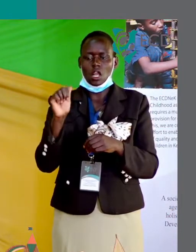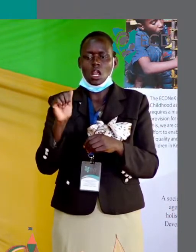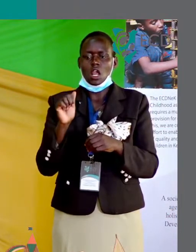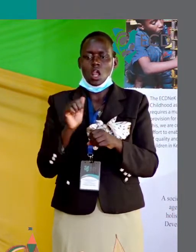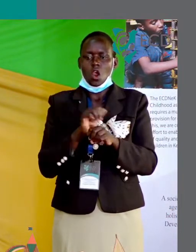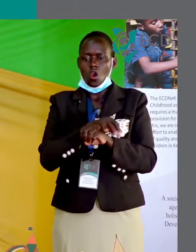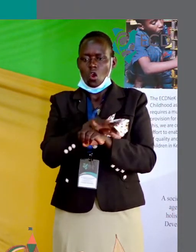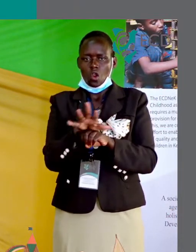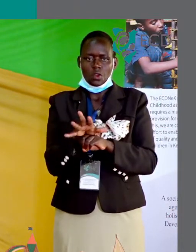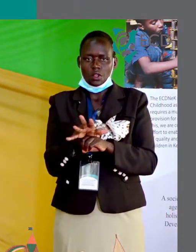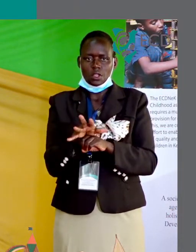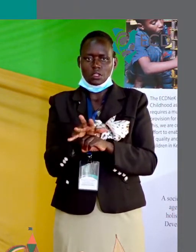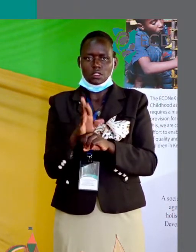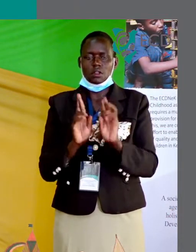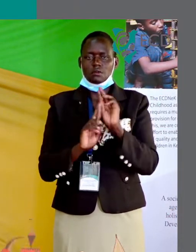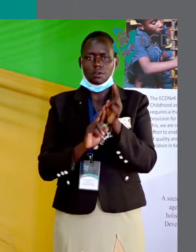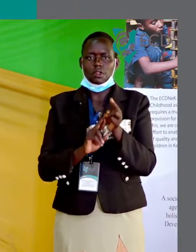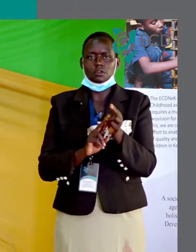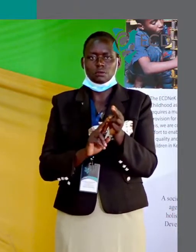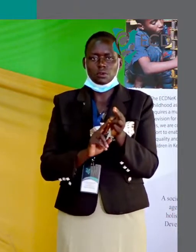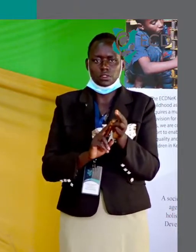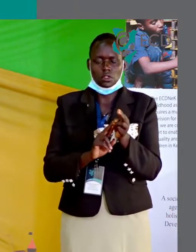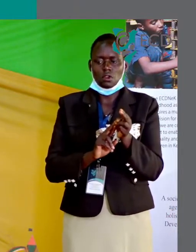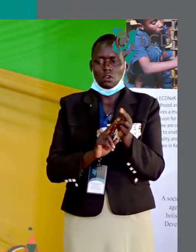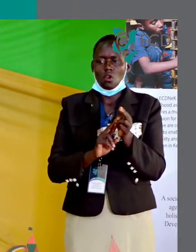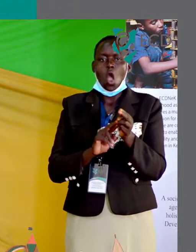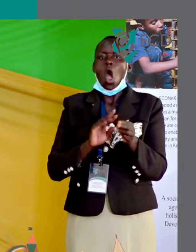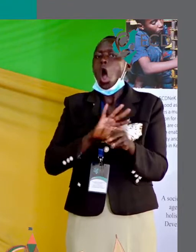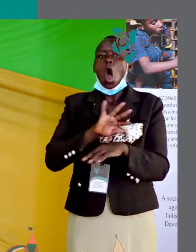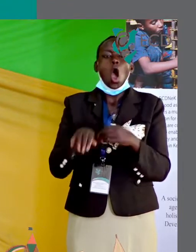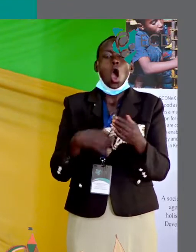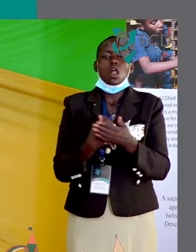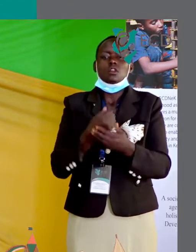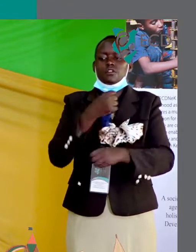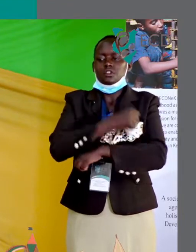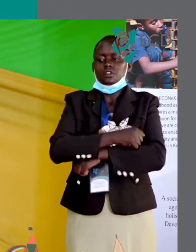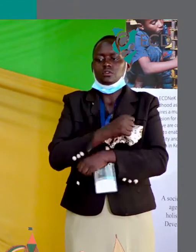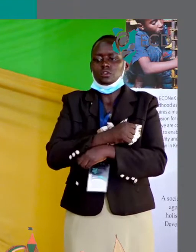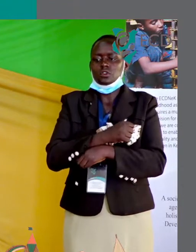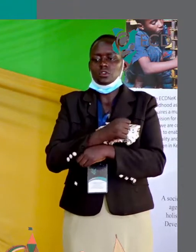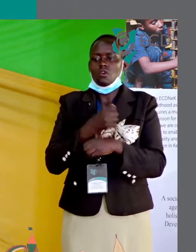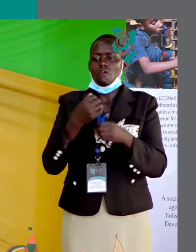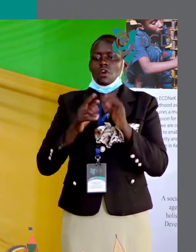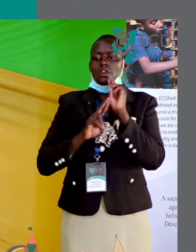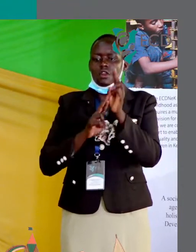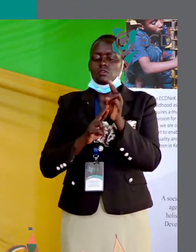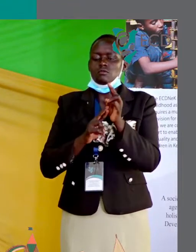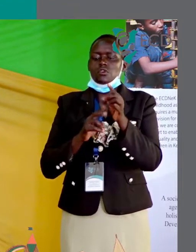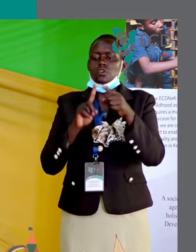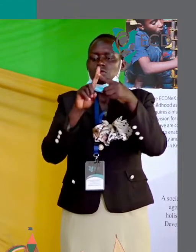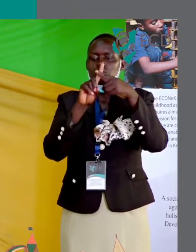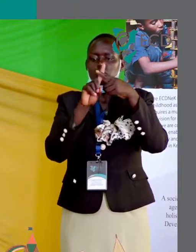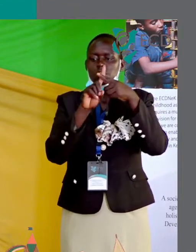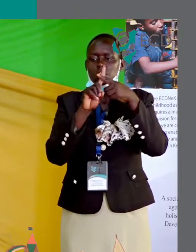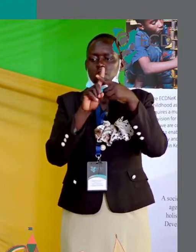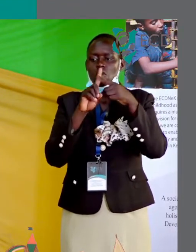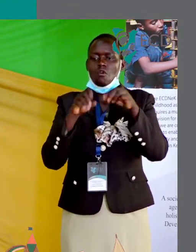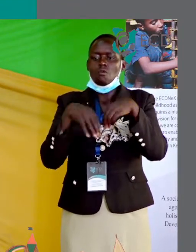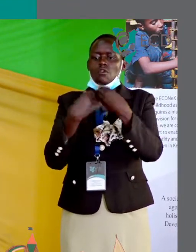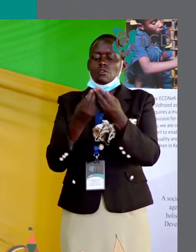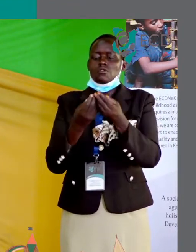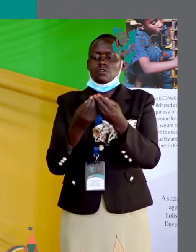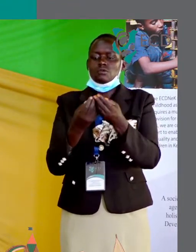COVID-19 response. Virtually all the schools, we responded positively. We are